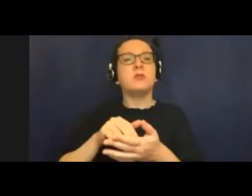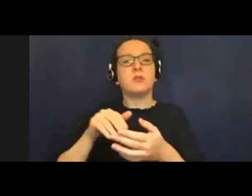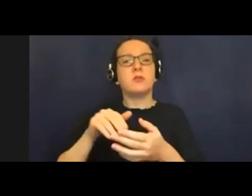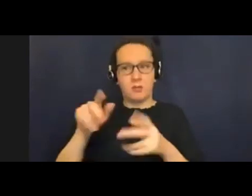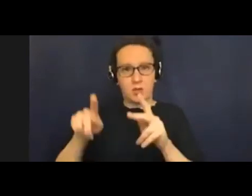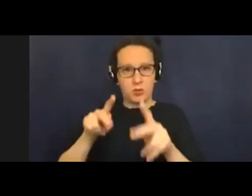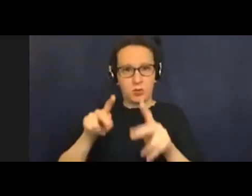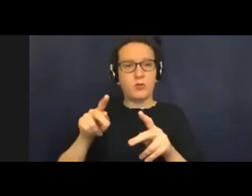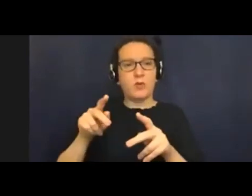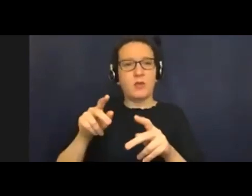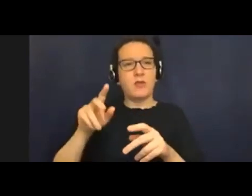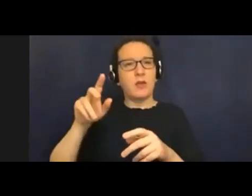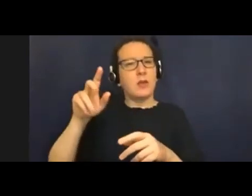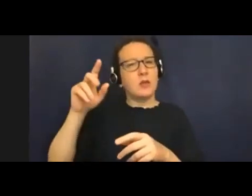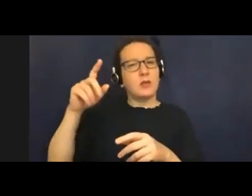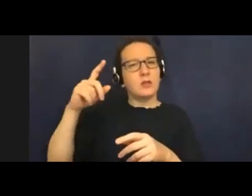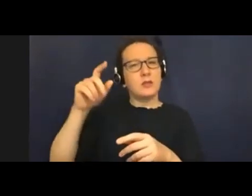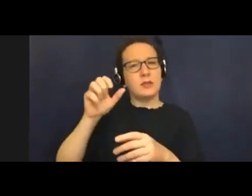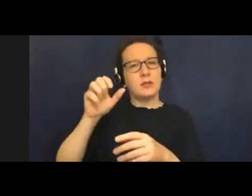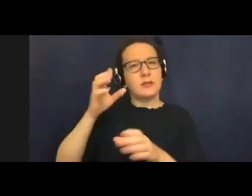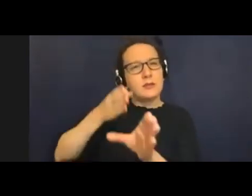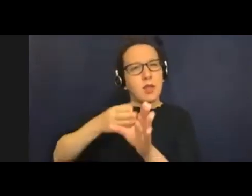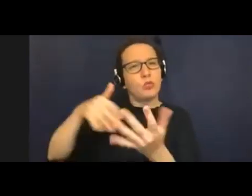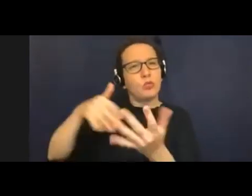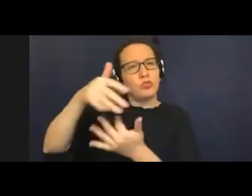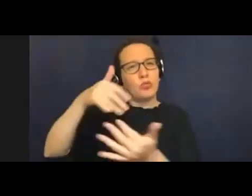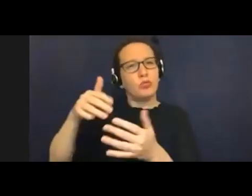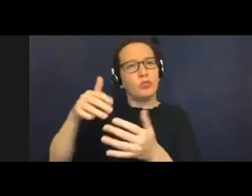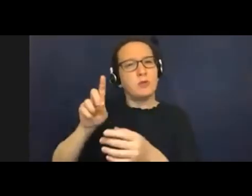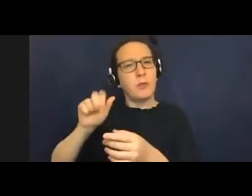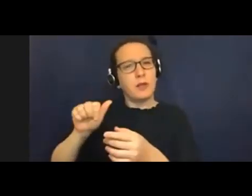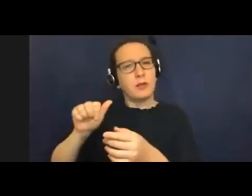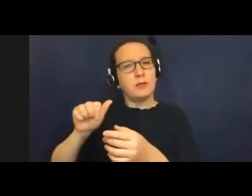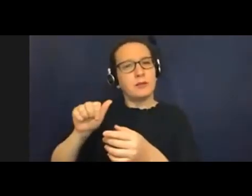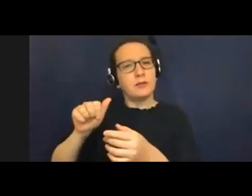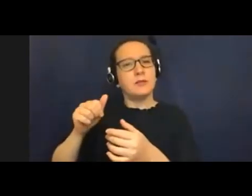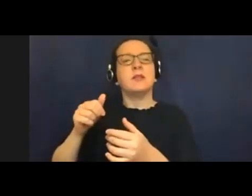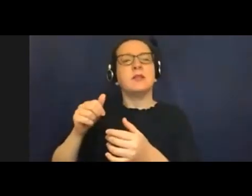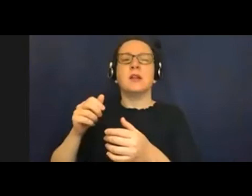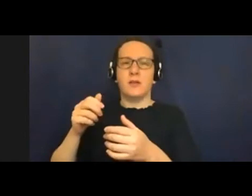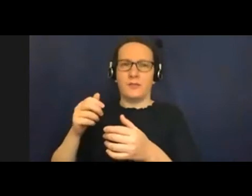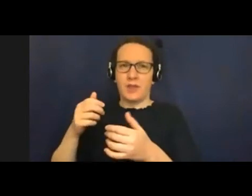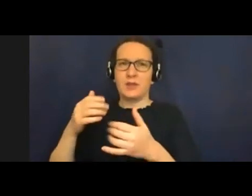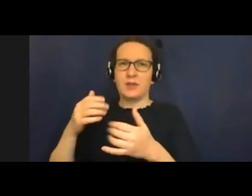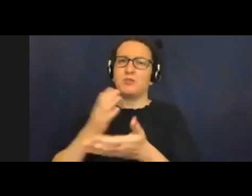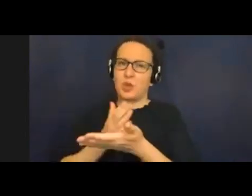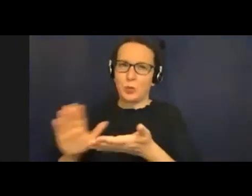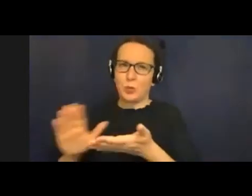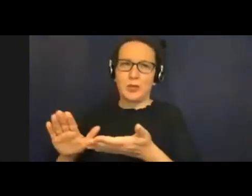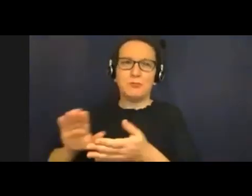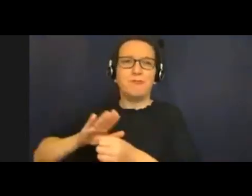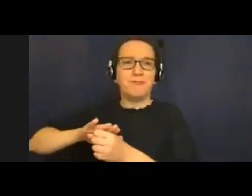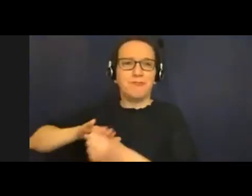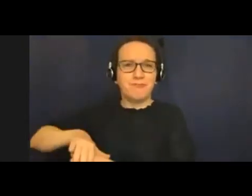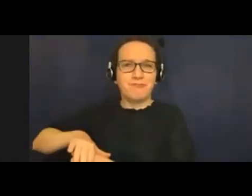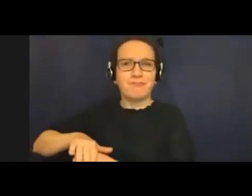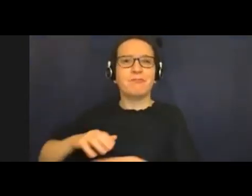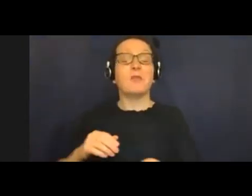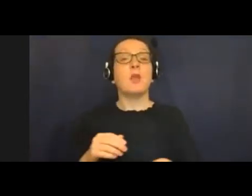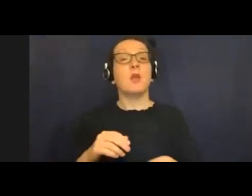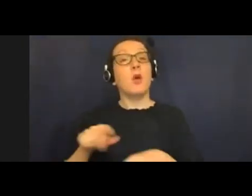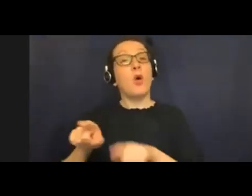excluded from the electoral process in the country. Also, the code doesn't